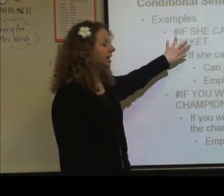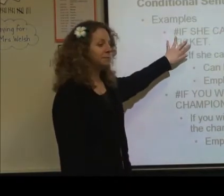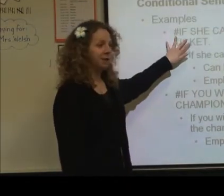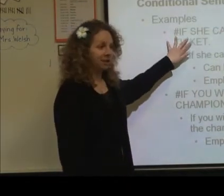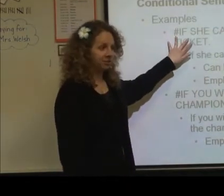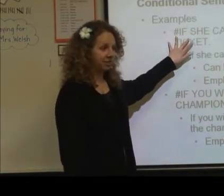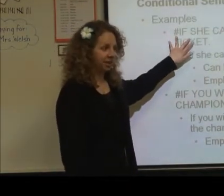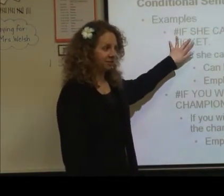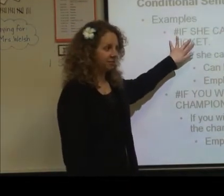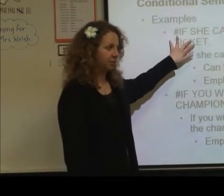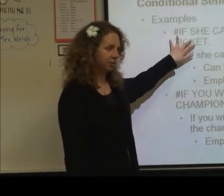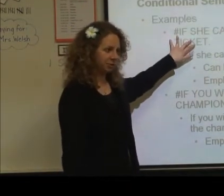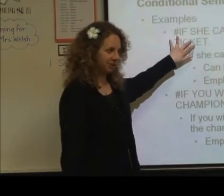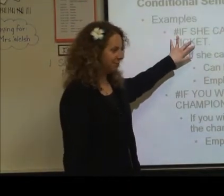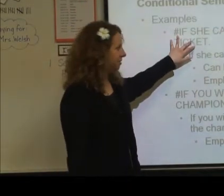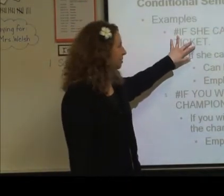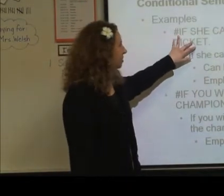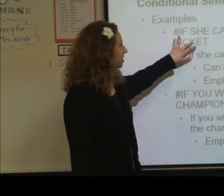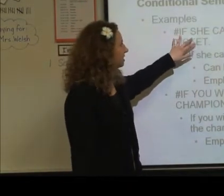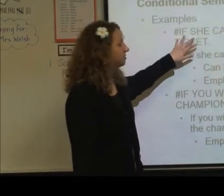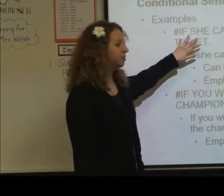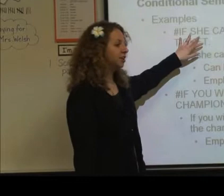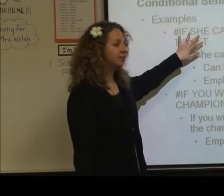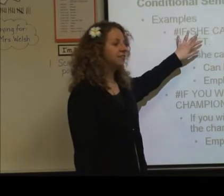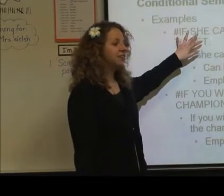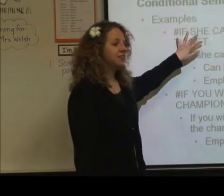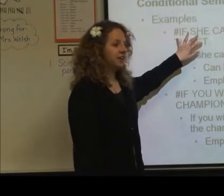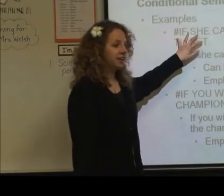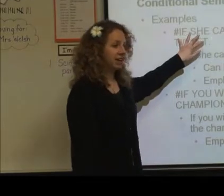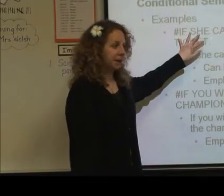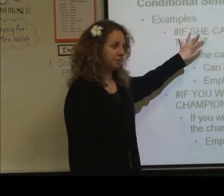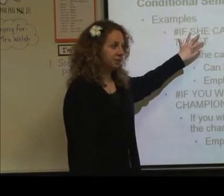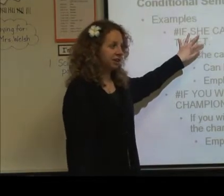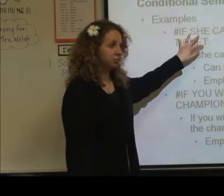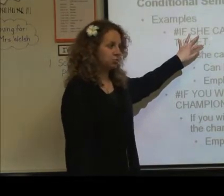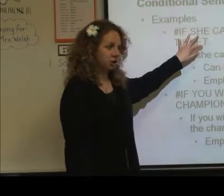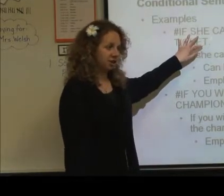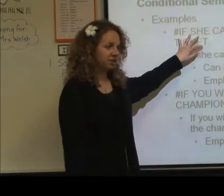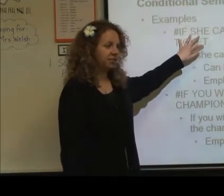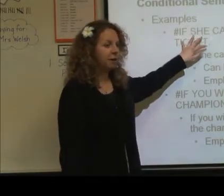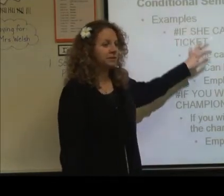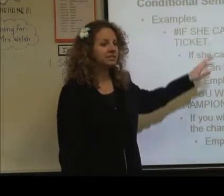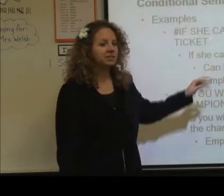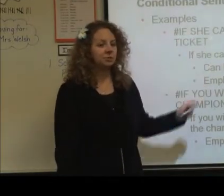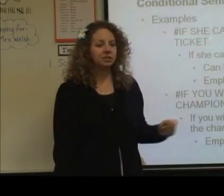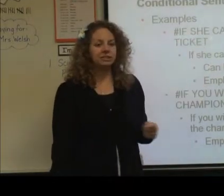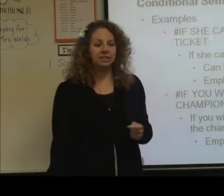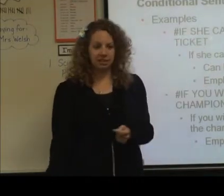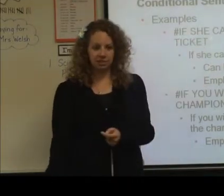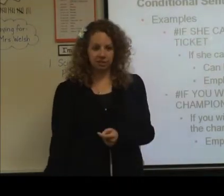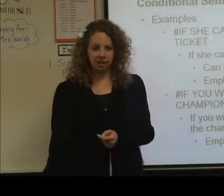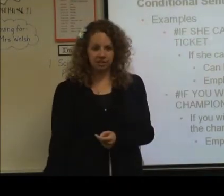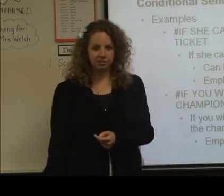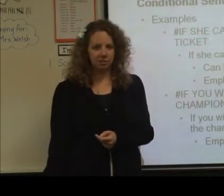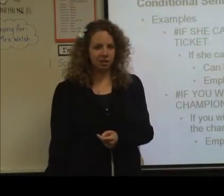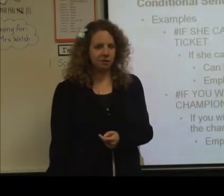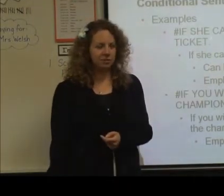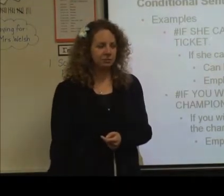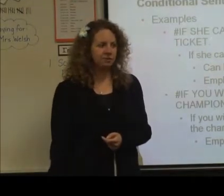a pound sign or number sign, whatever you want to call it, in front of a capitalized word, that means that the word is lexicalized. Did we talk about this